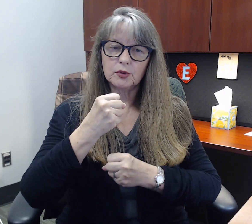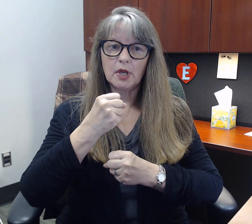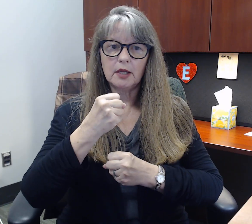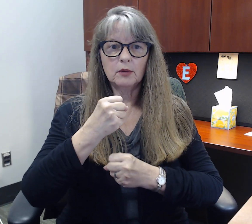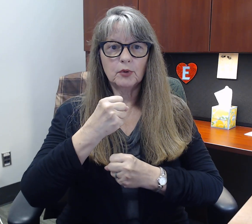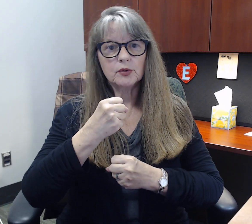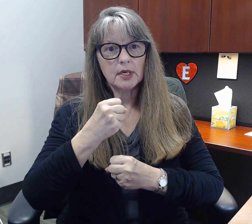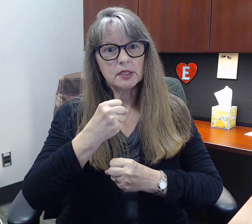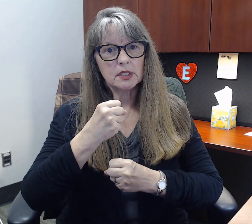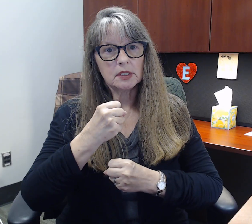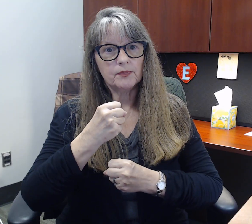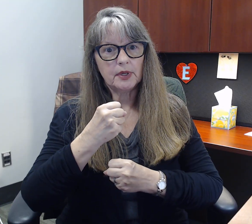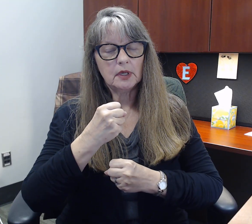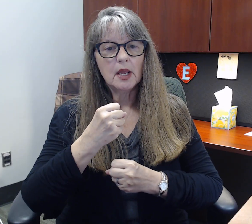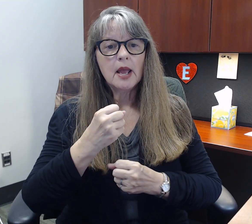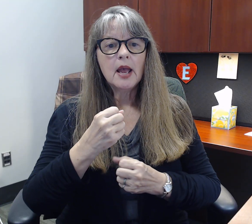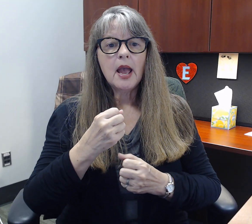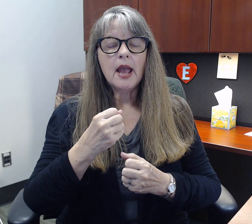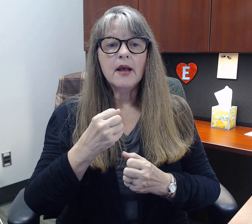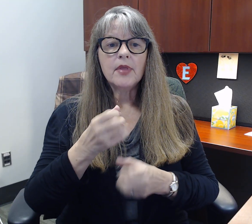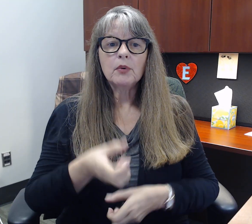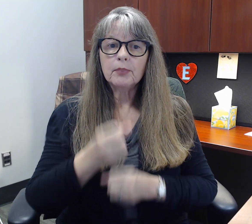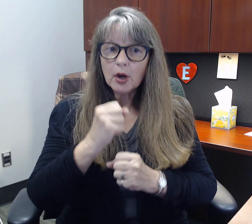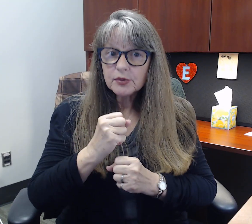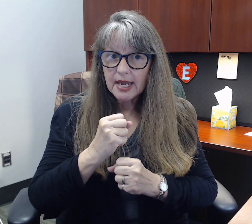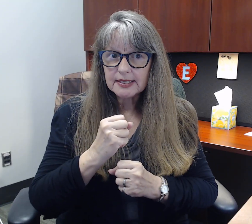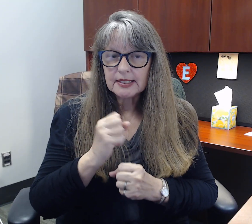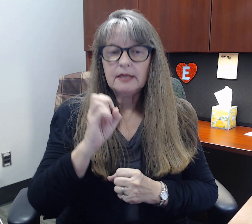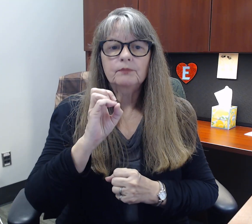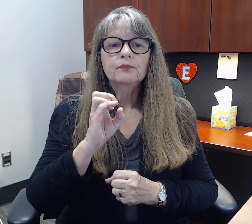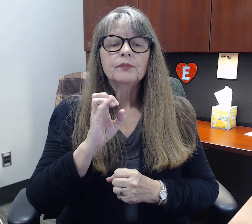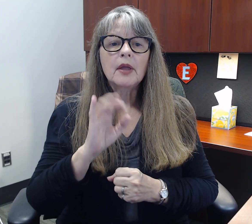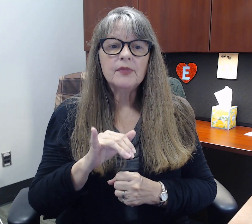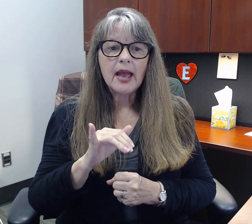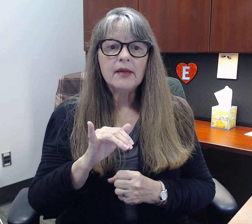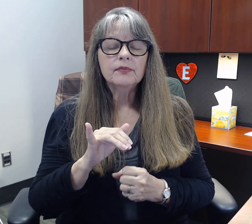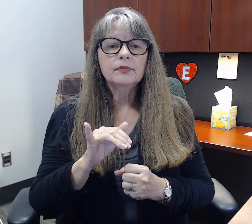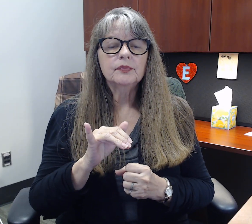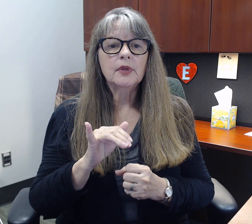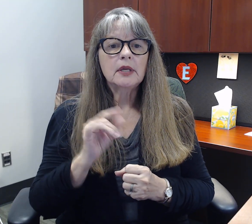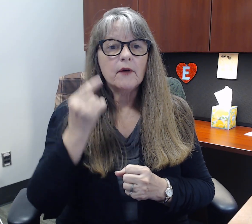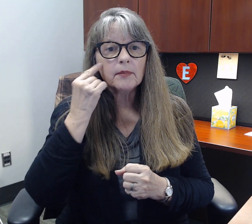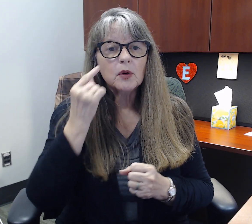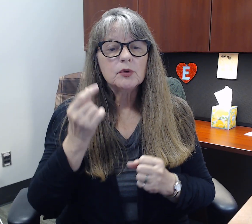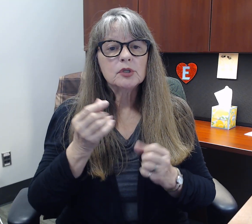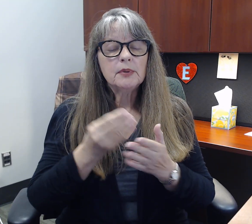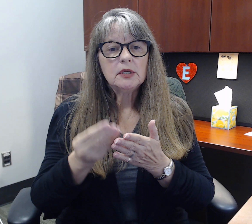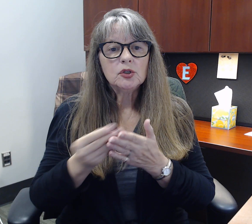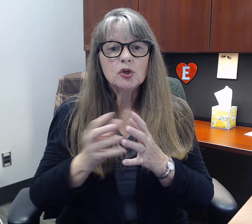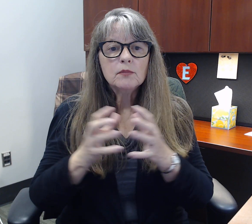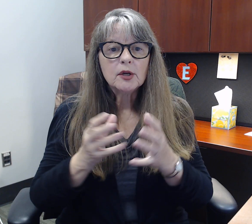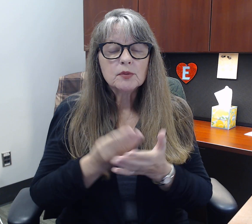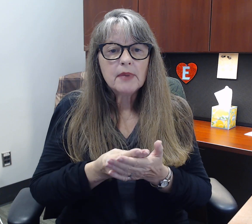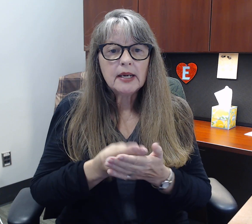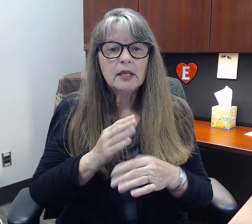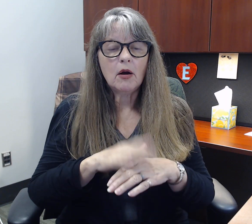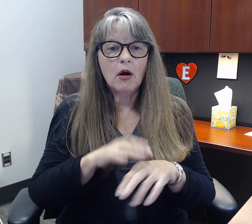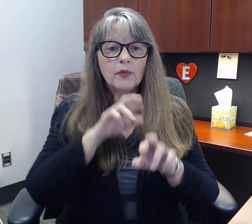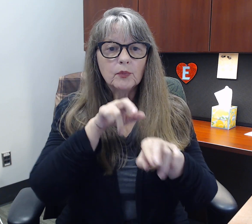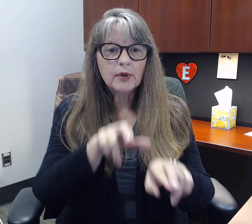sign. They're protesting something. And they were protesting that the government was spending too much money on the river